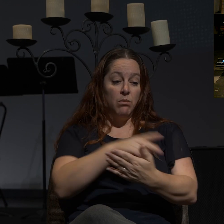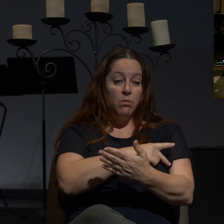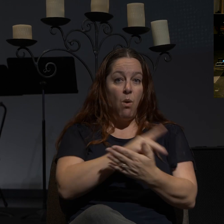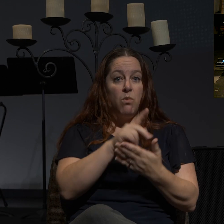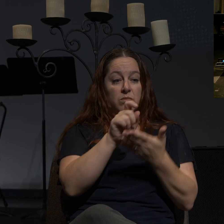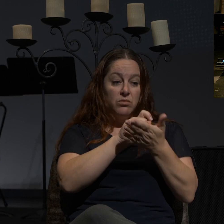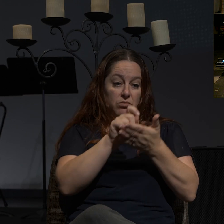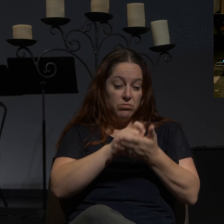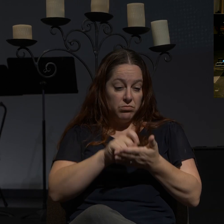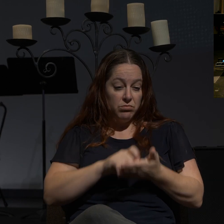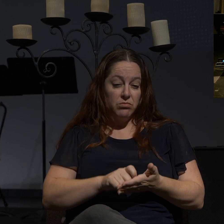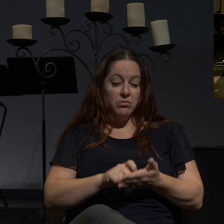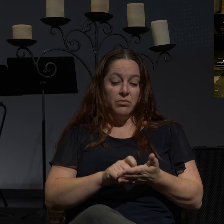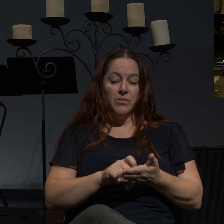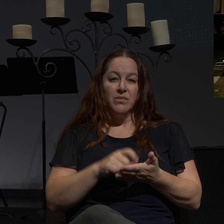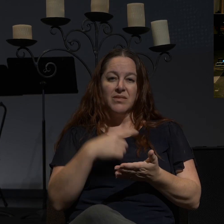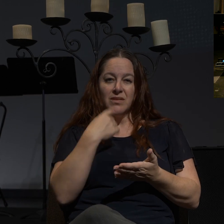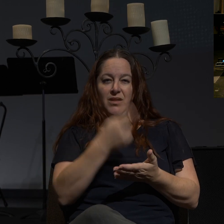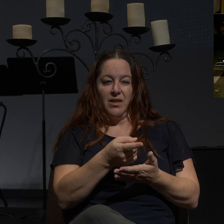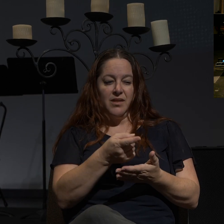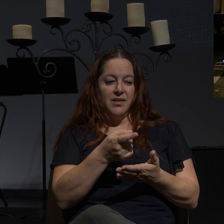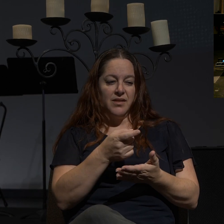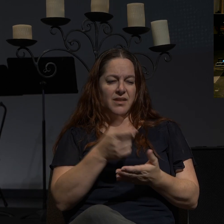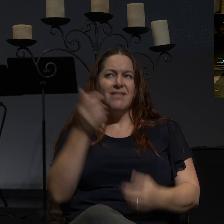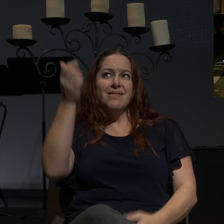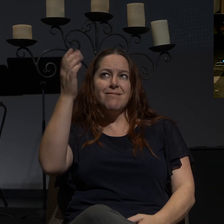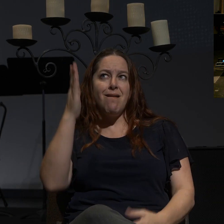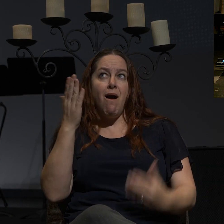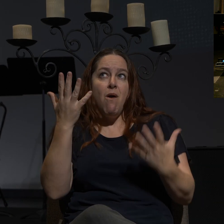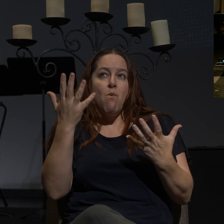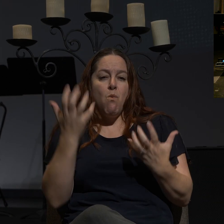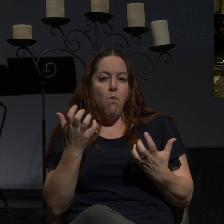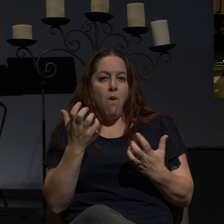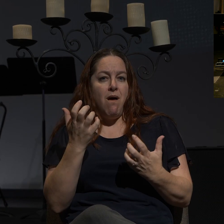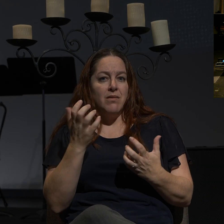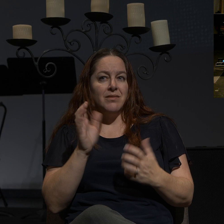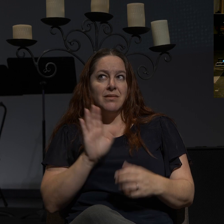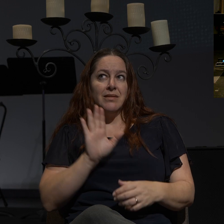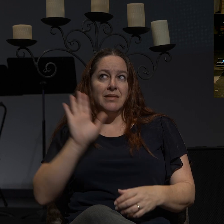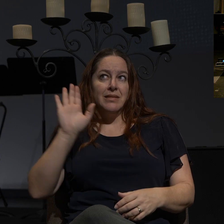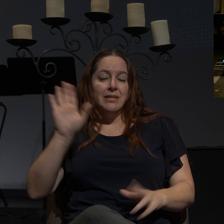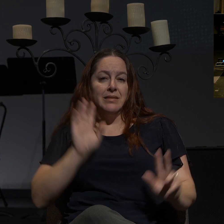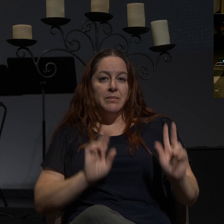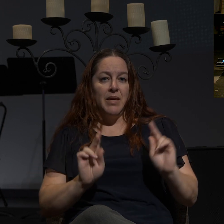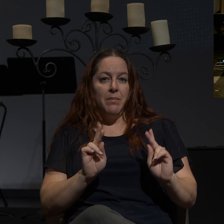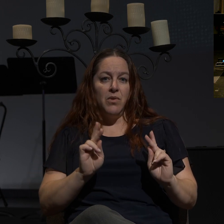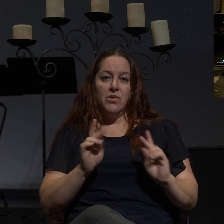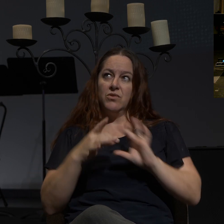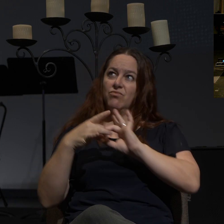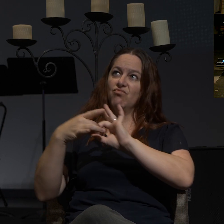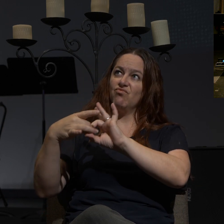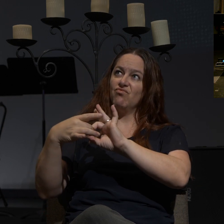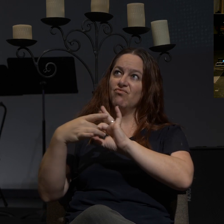pen, he says basically, God wants his people to know him.